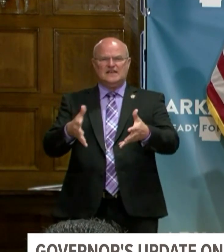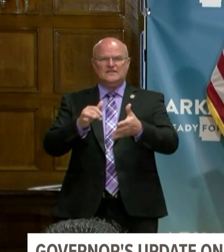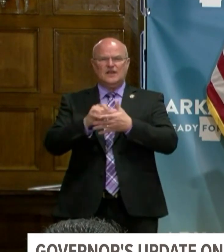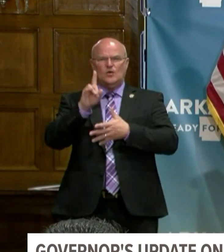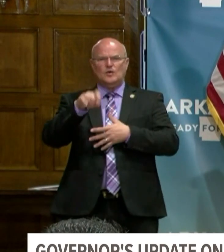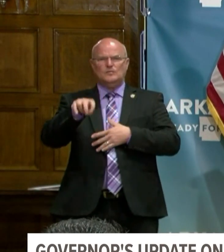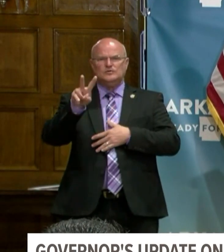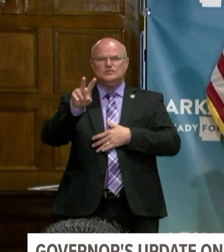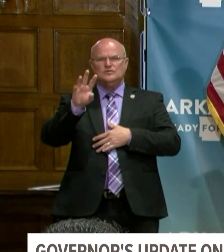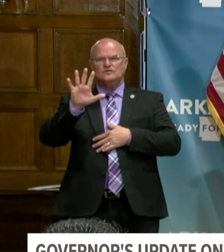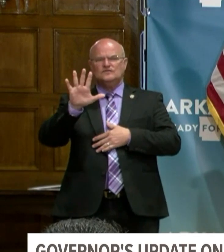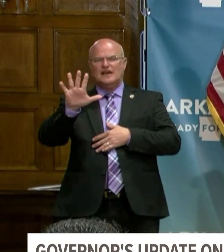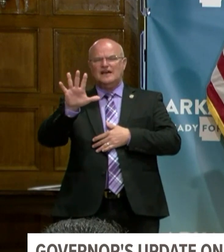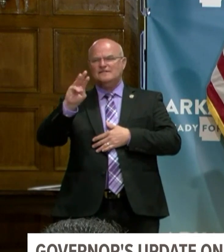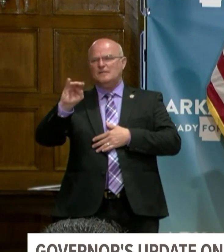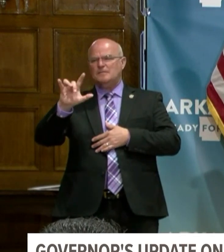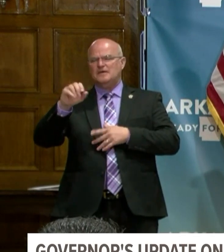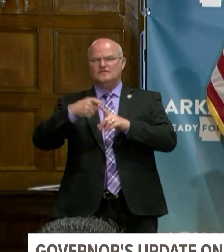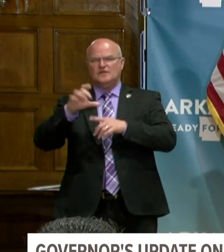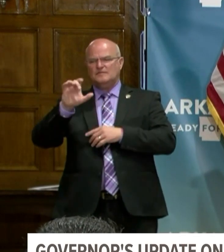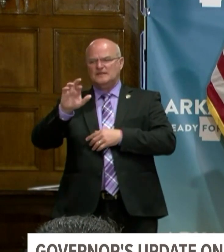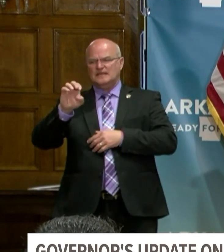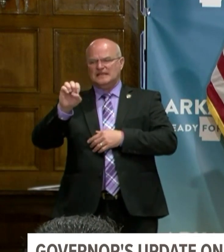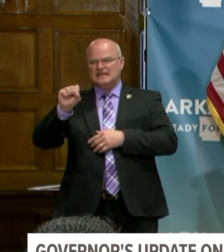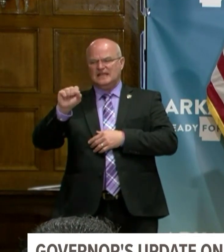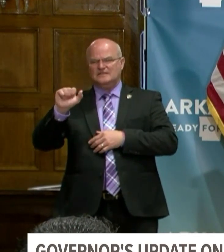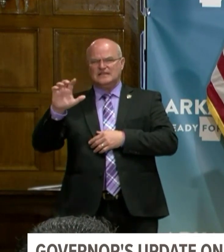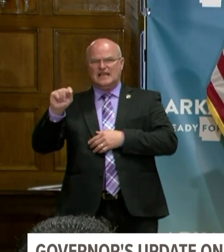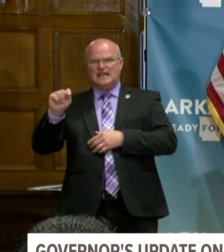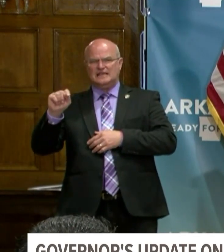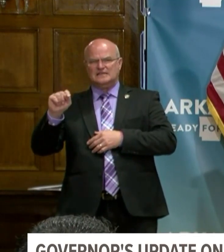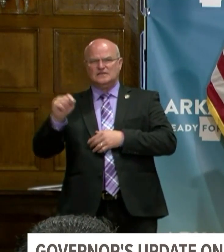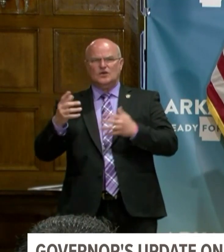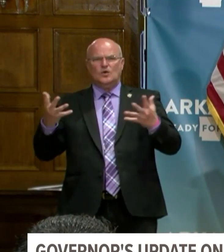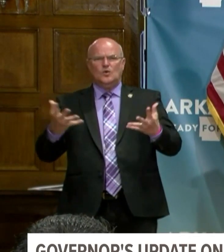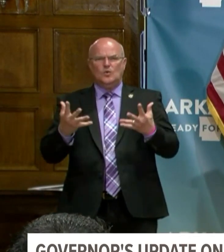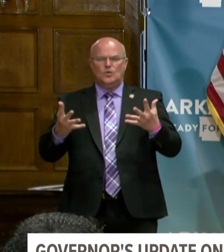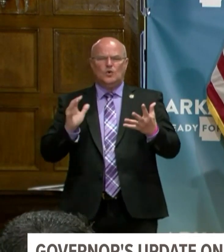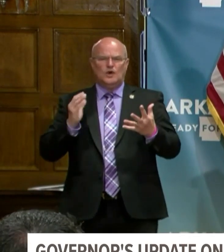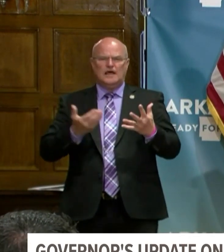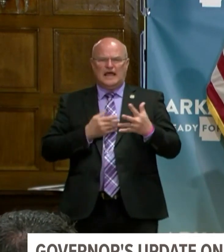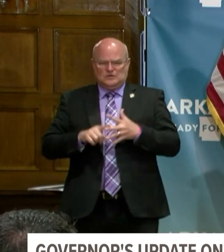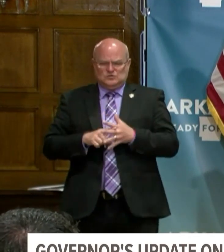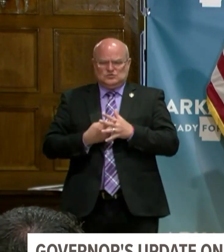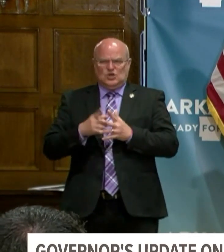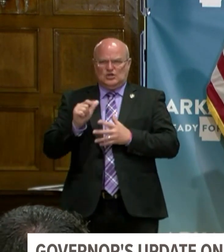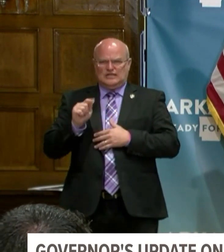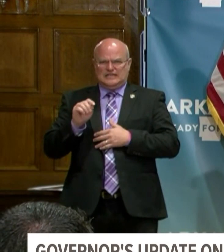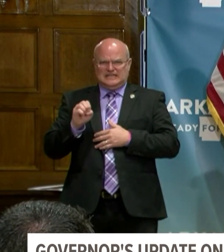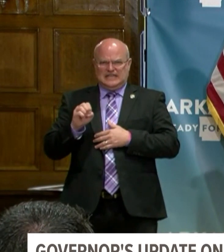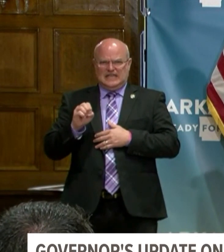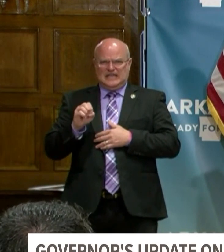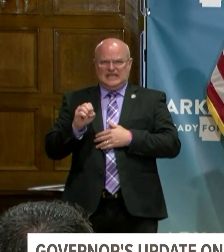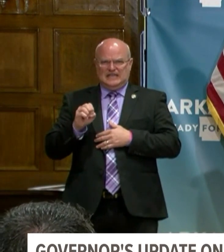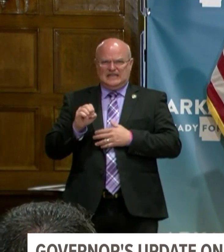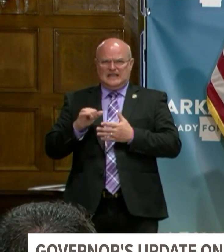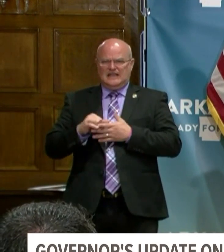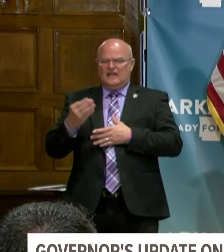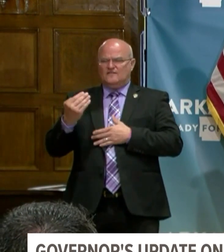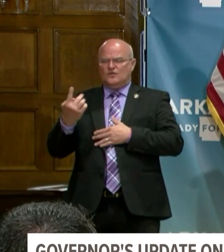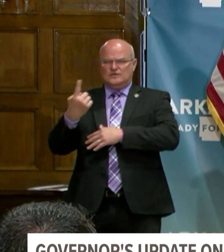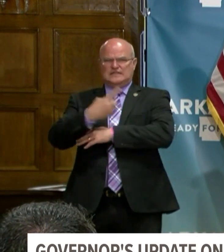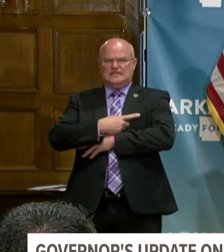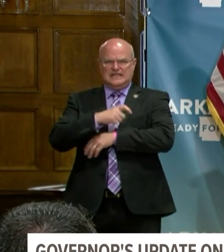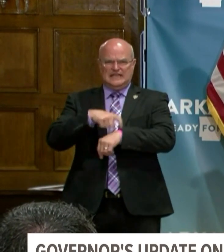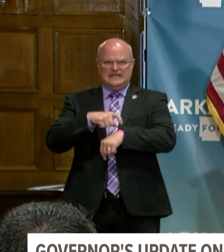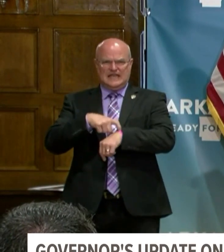that $1.25 billion from the CARES Act? And then also, what's sort of our starting date when it comes to that